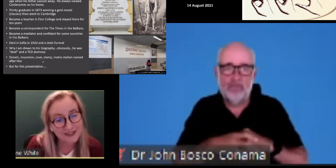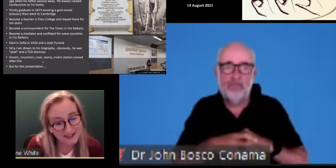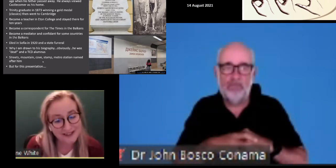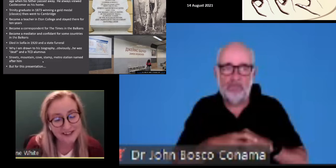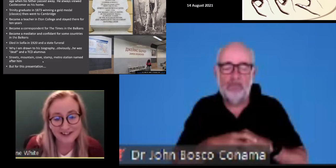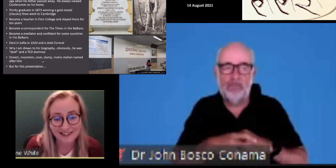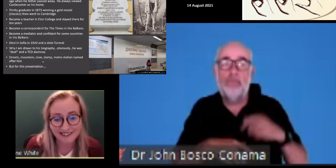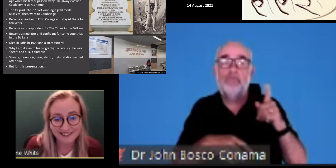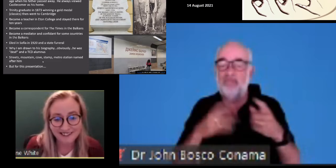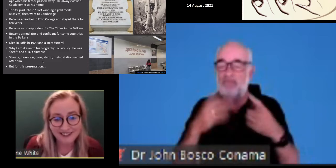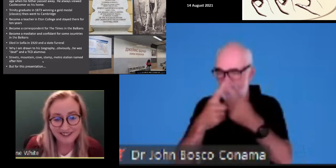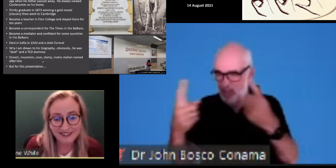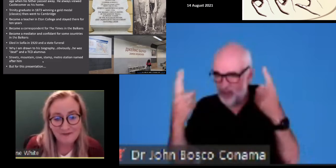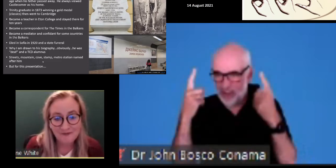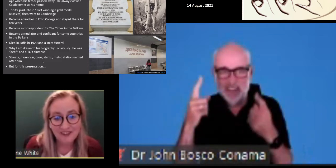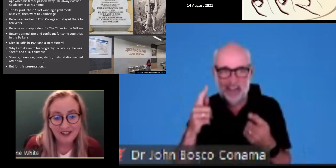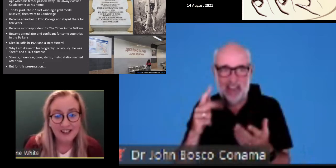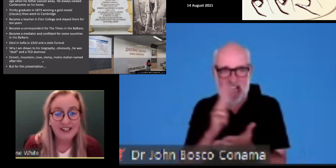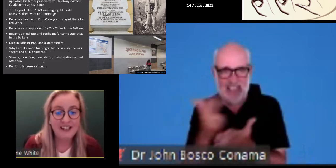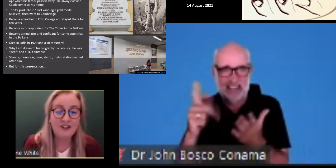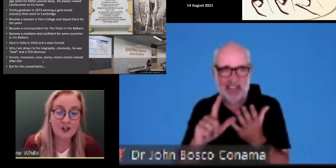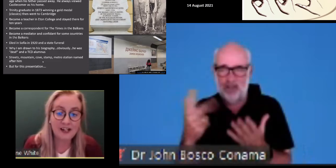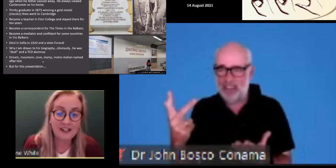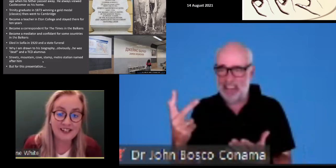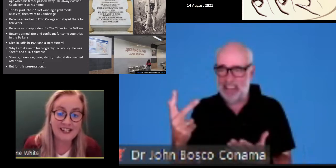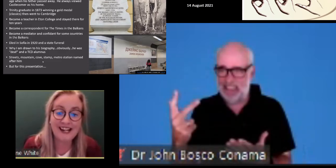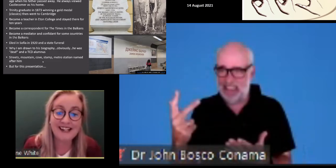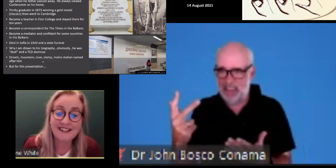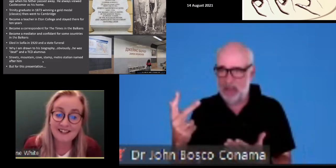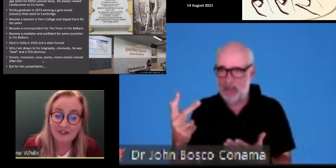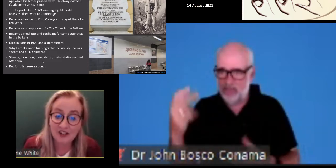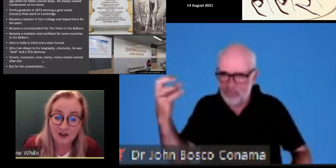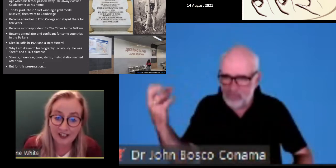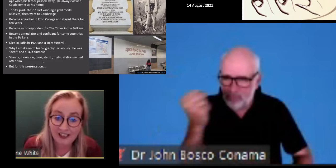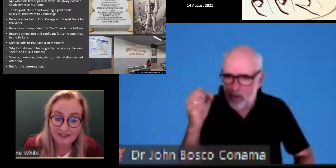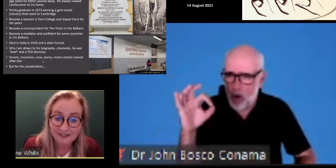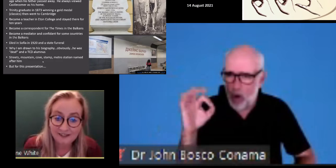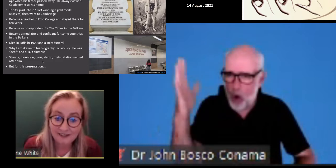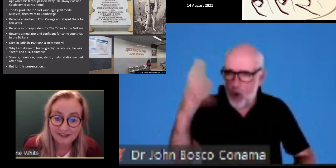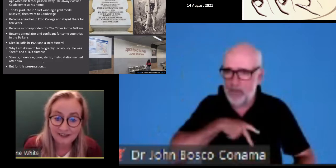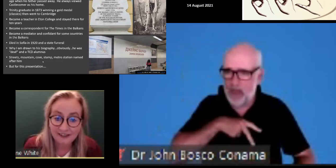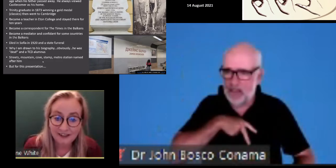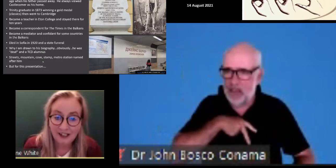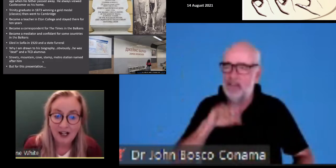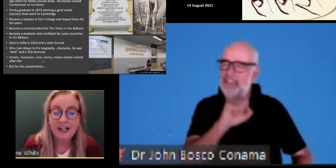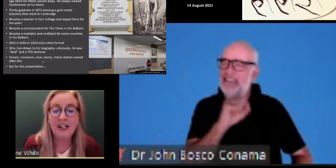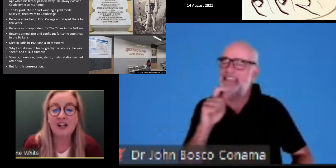this is interesting. He graduated in 1873. He